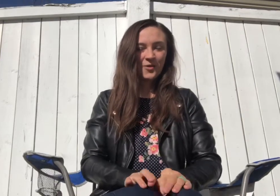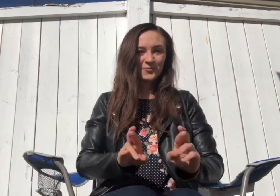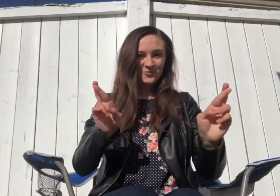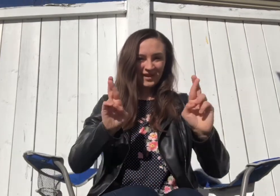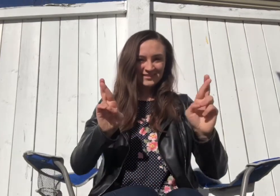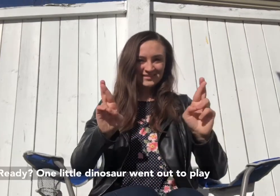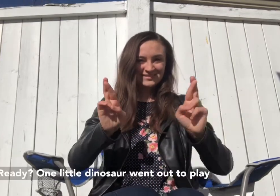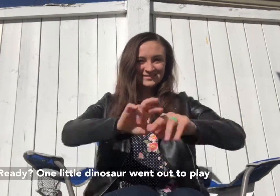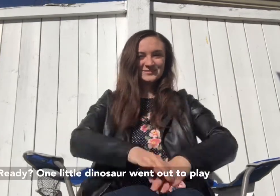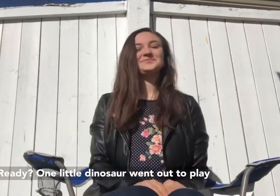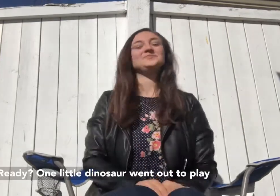Ready?